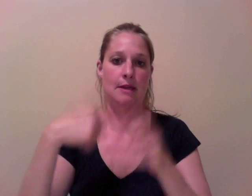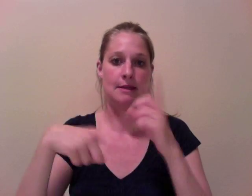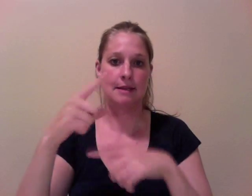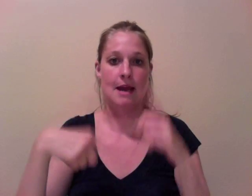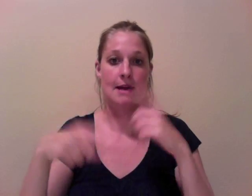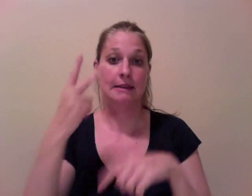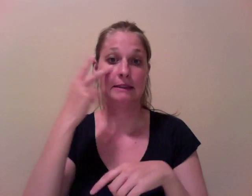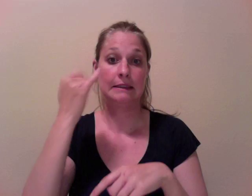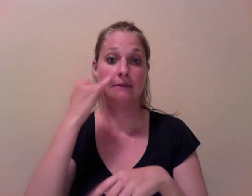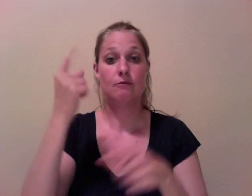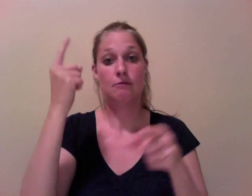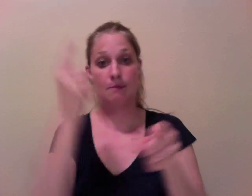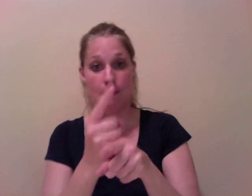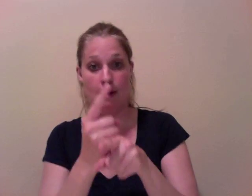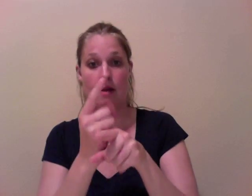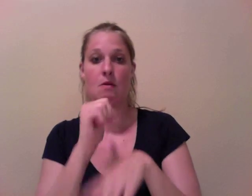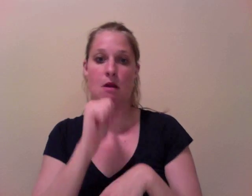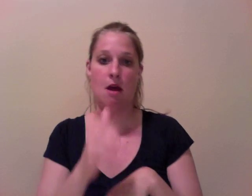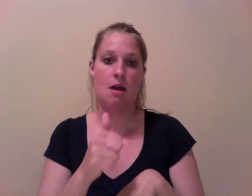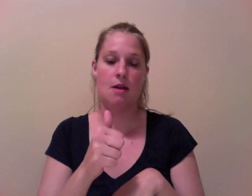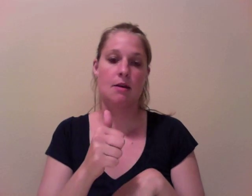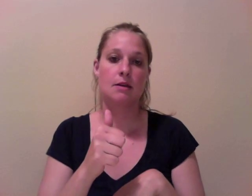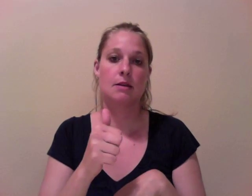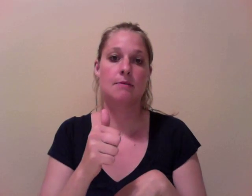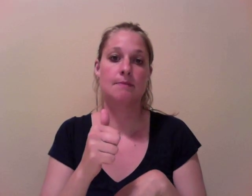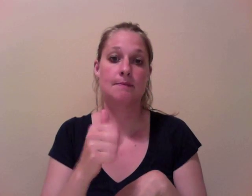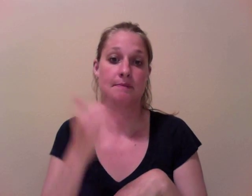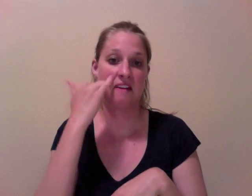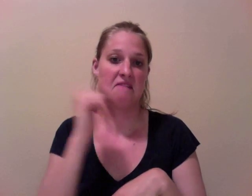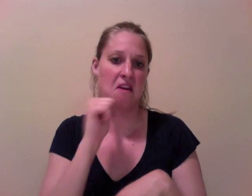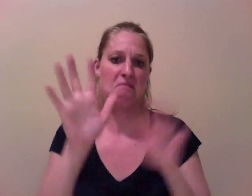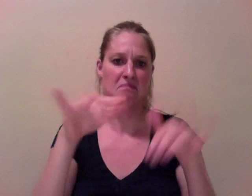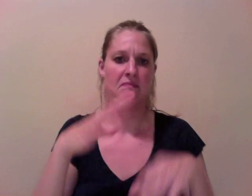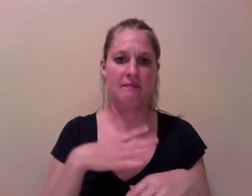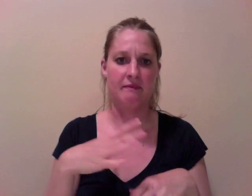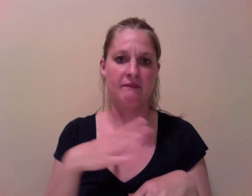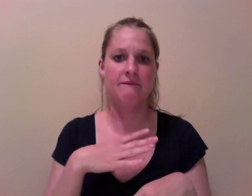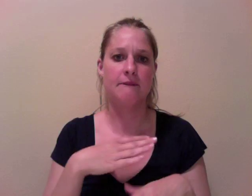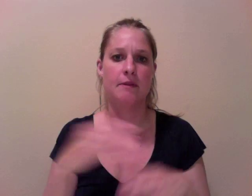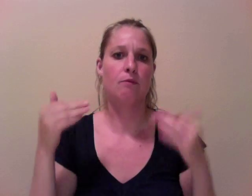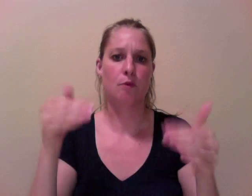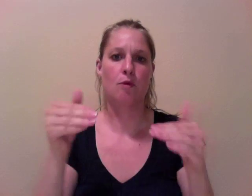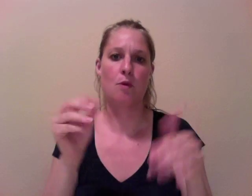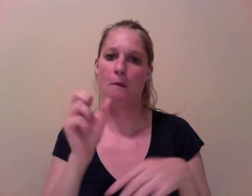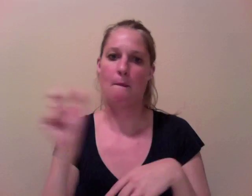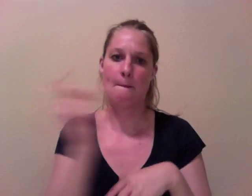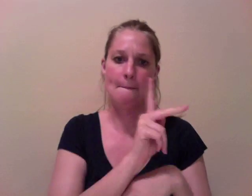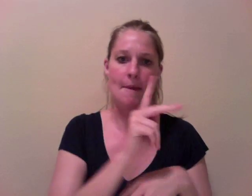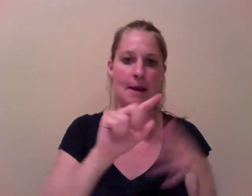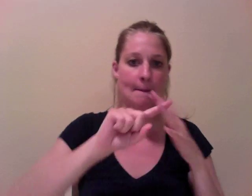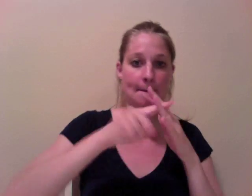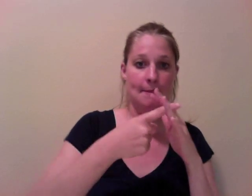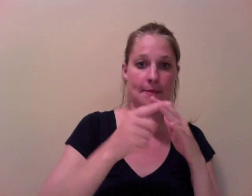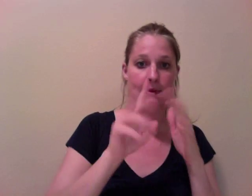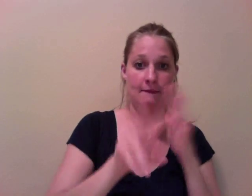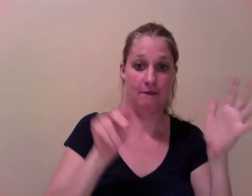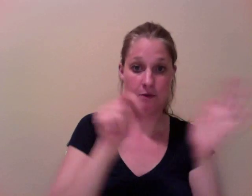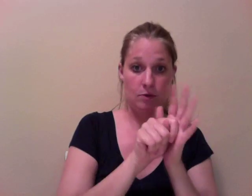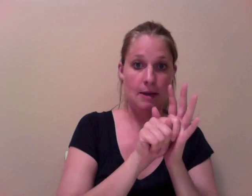and show you the sign to see if you got it right or not. If not, that's fine. Go ahead and go back to the beginning